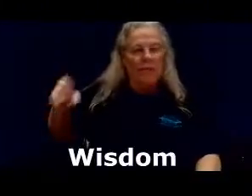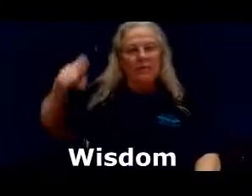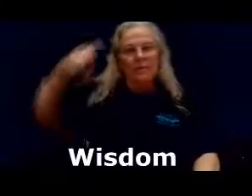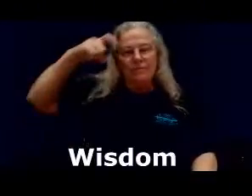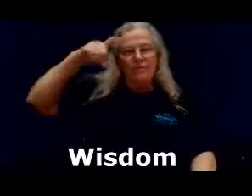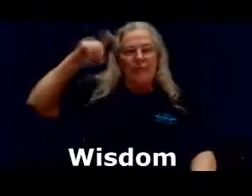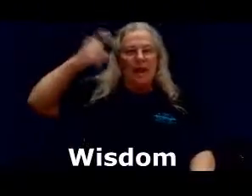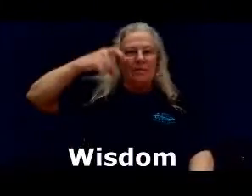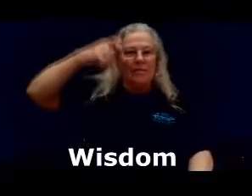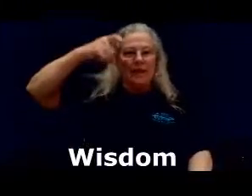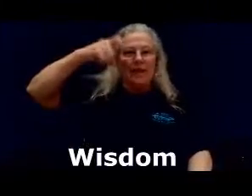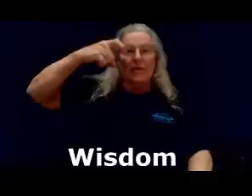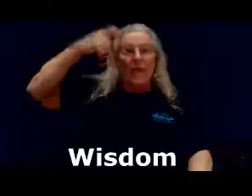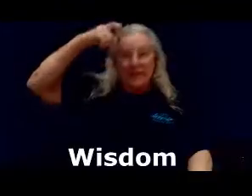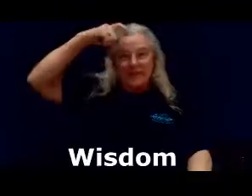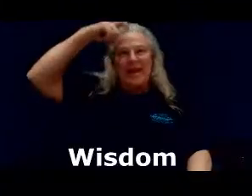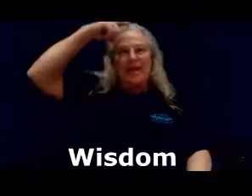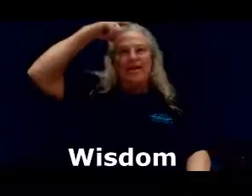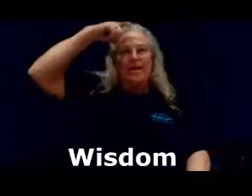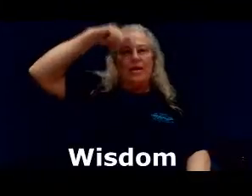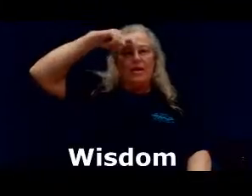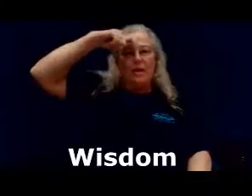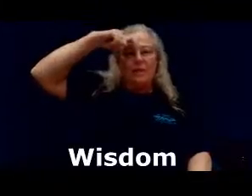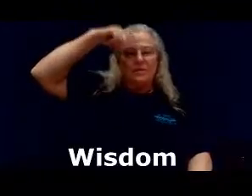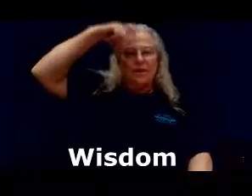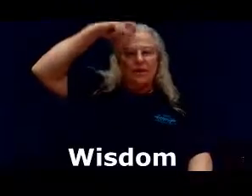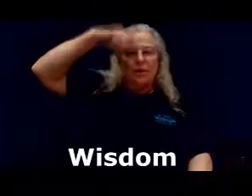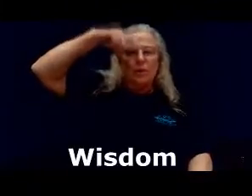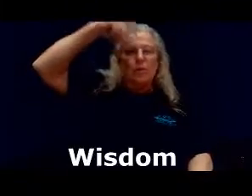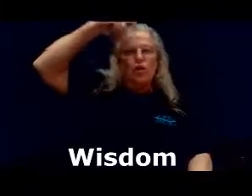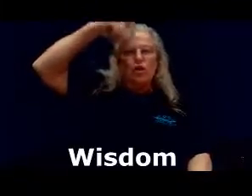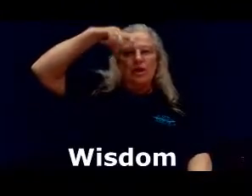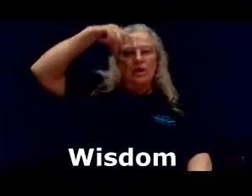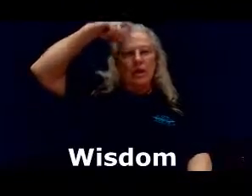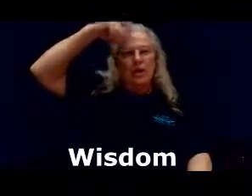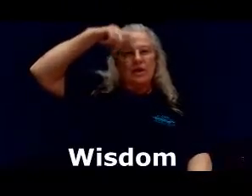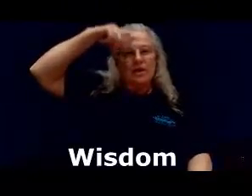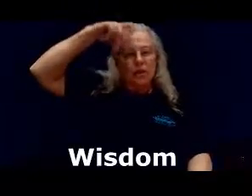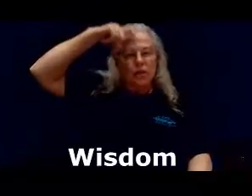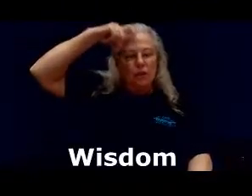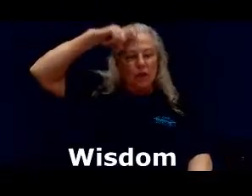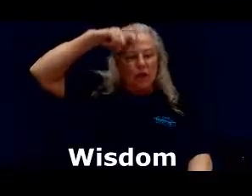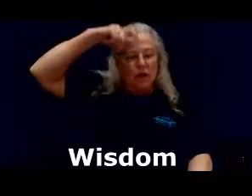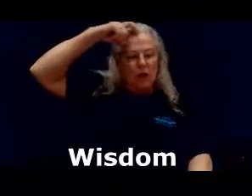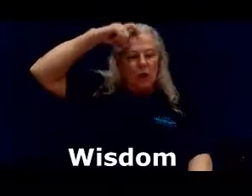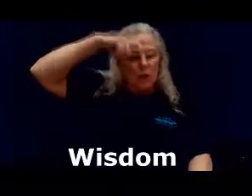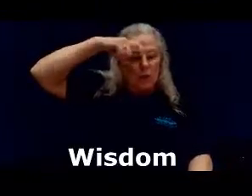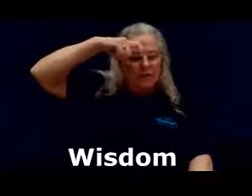Wisdom, and again, that X hand comes down like you're pushing knowledge into your brain. Wisdom.